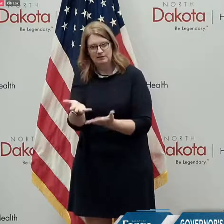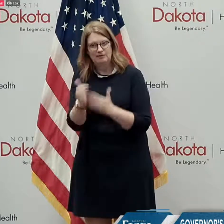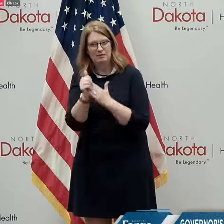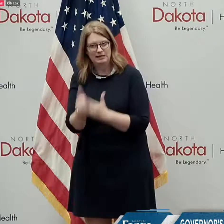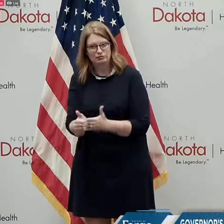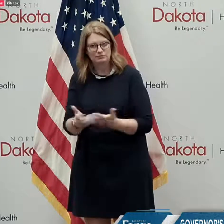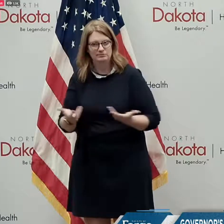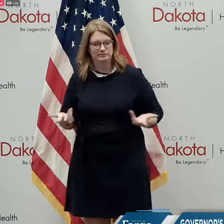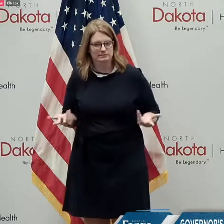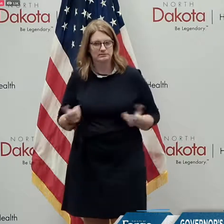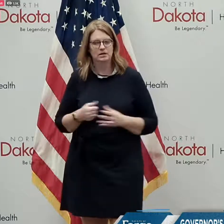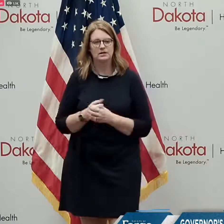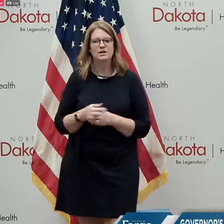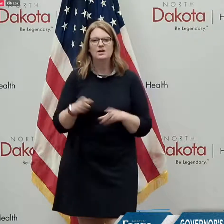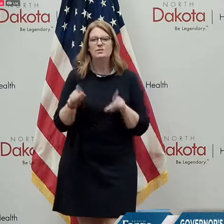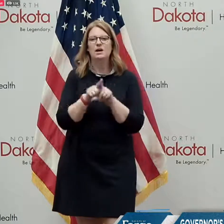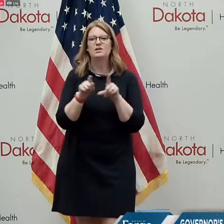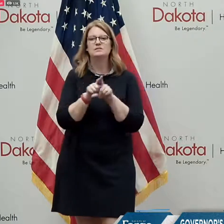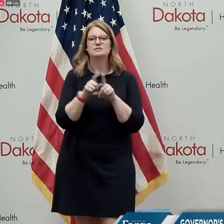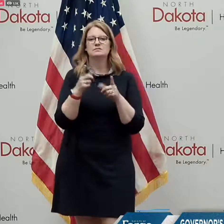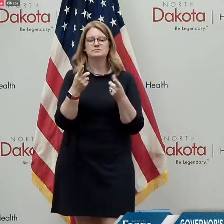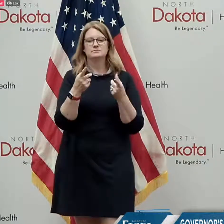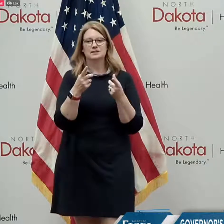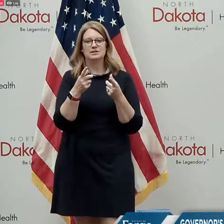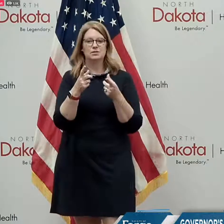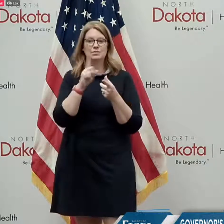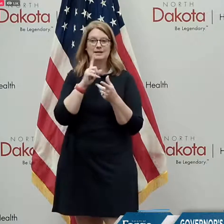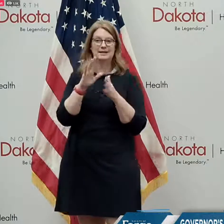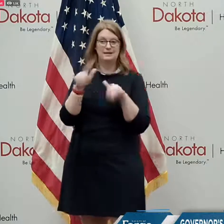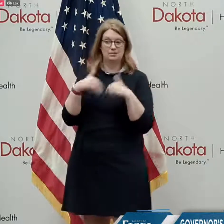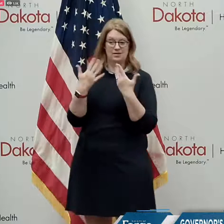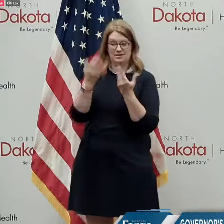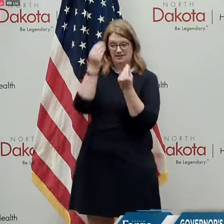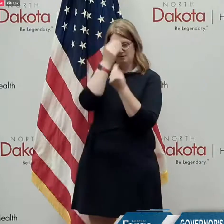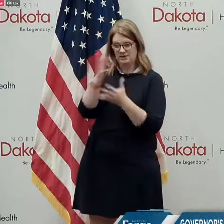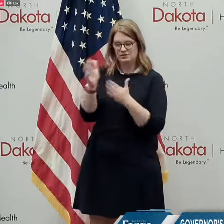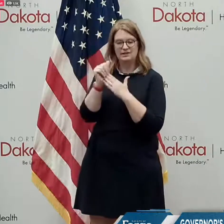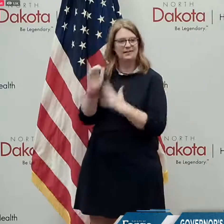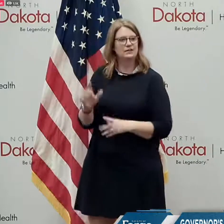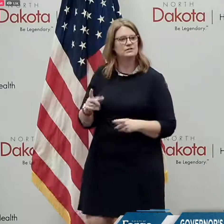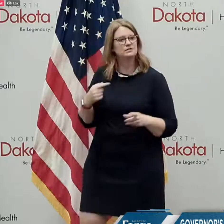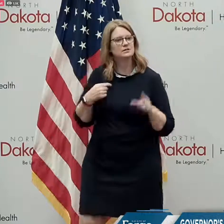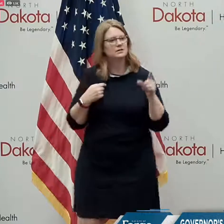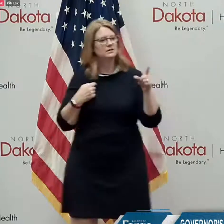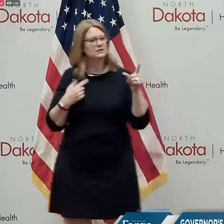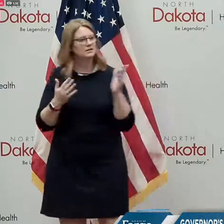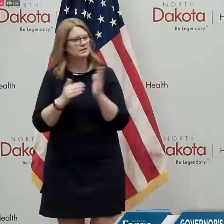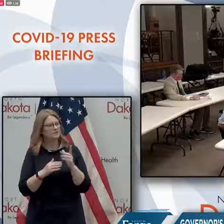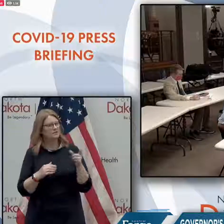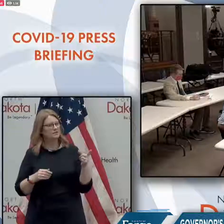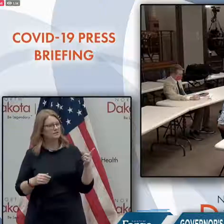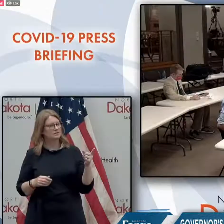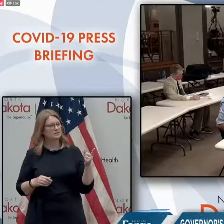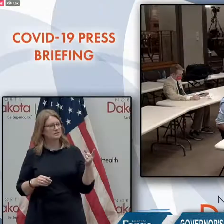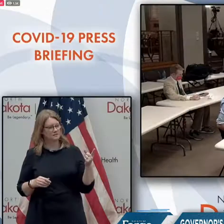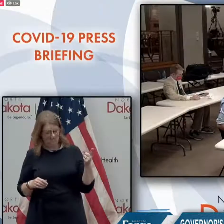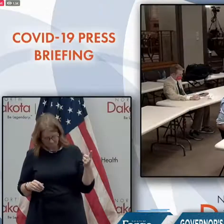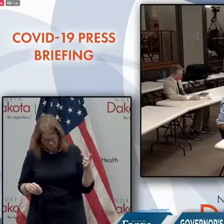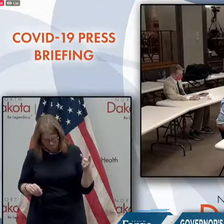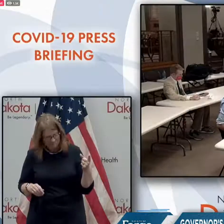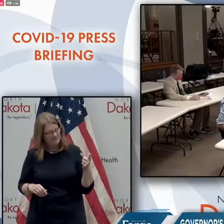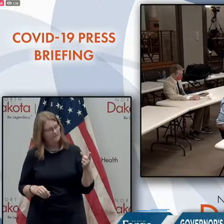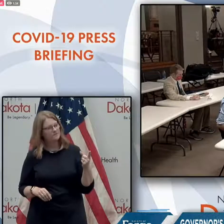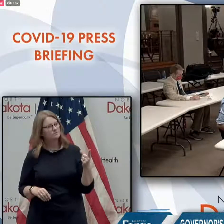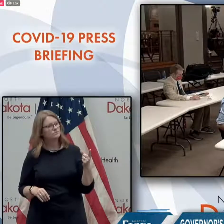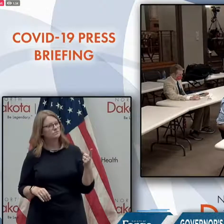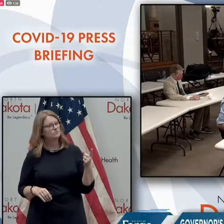act on the best for all of public health safety. So. Follow up to Do people have direct interest